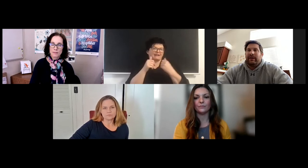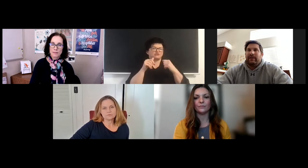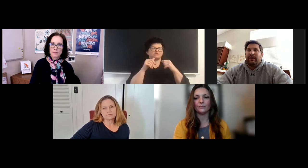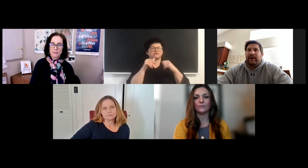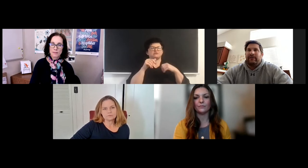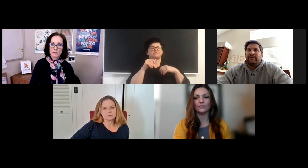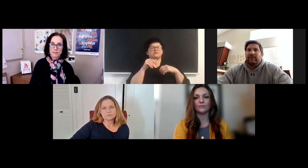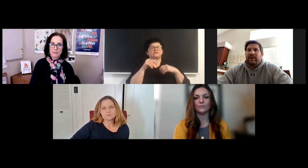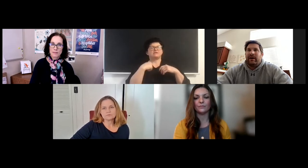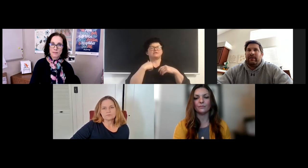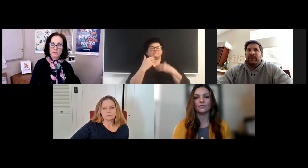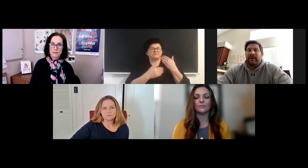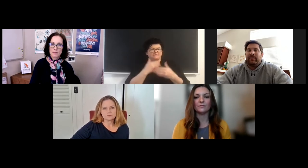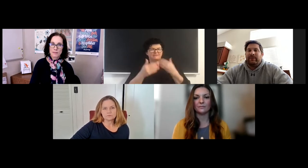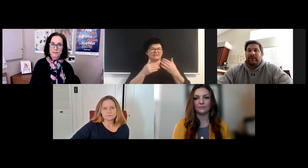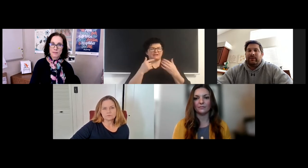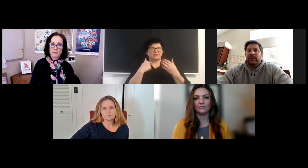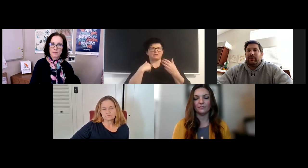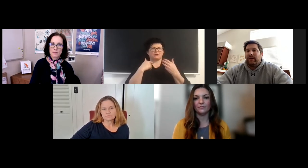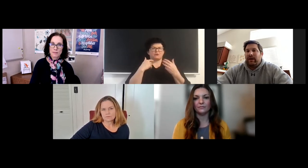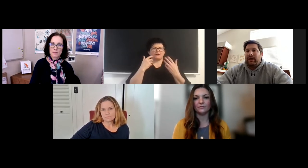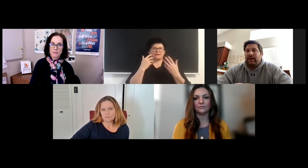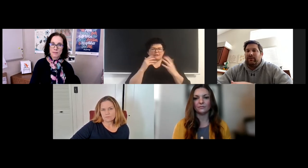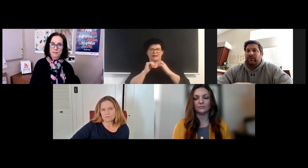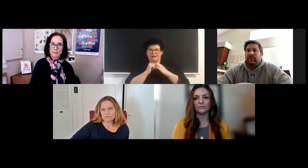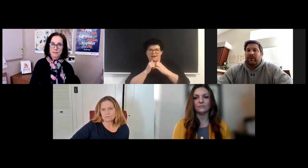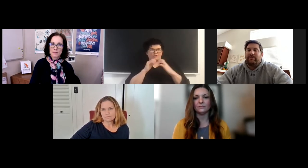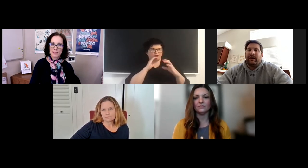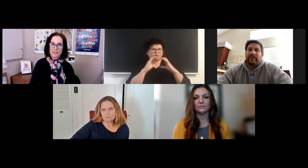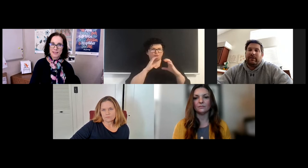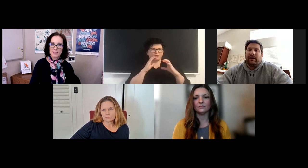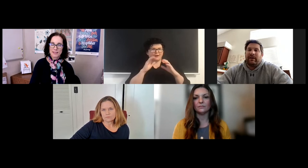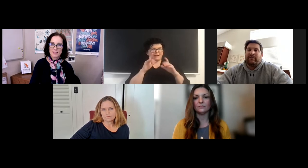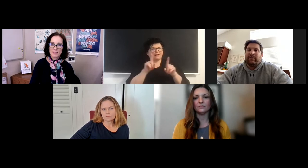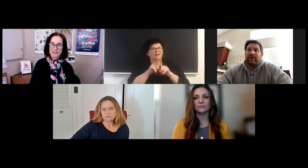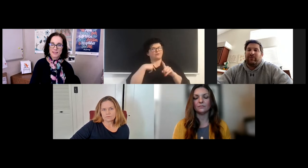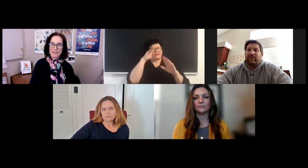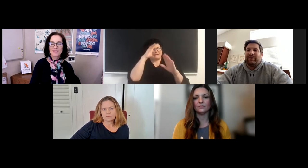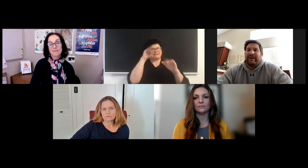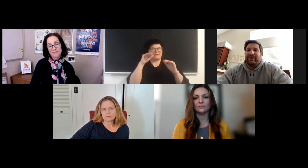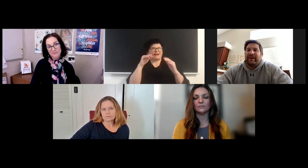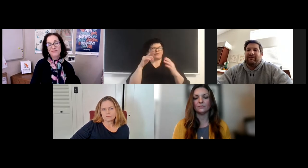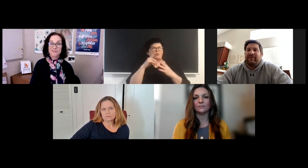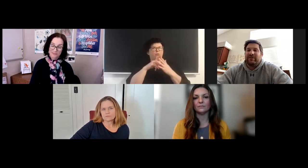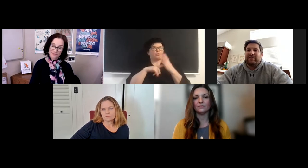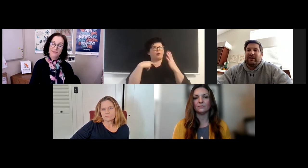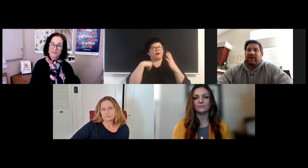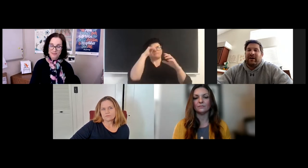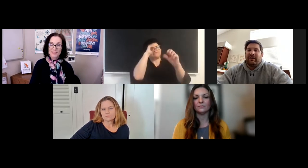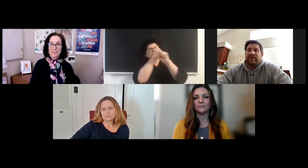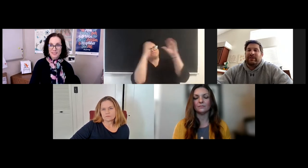and to not be able to communicate as we would expect, I guess, or as what we maybe had